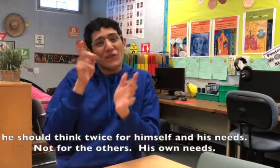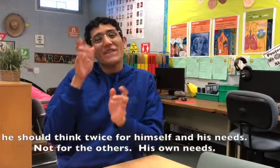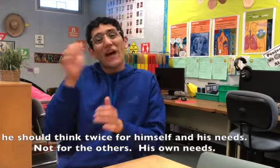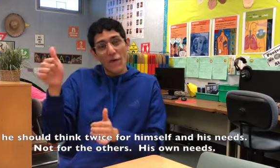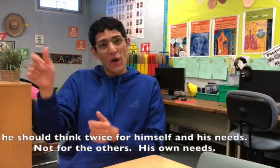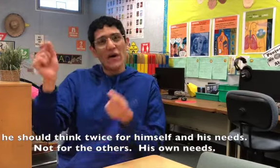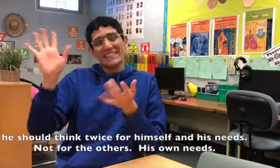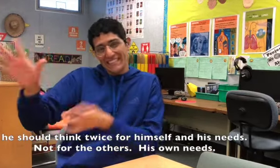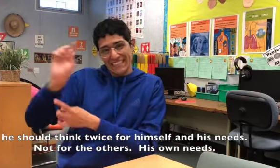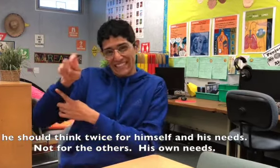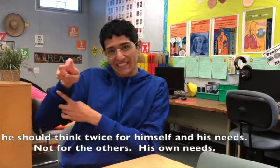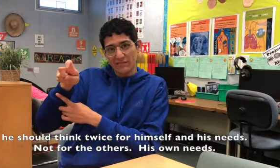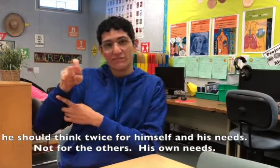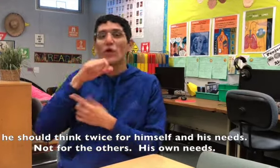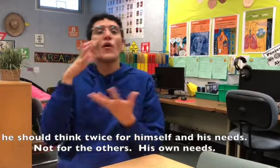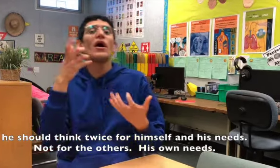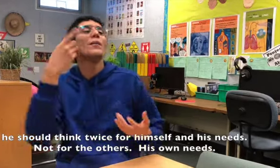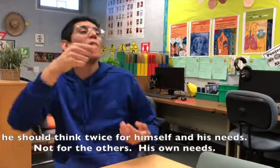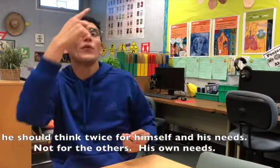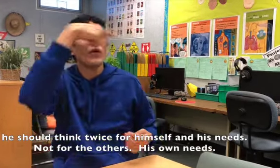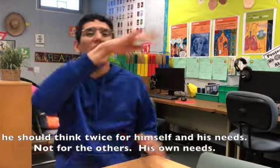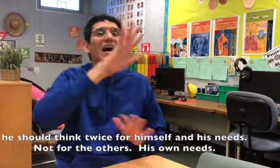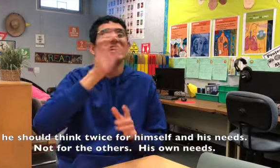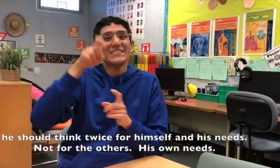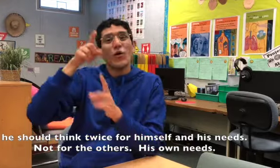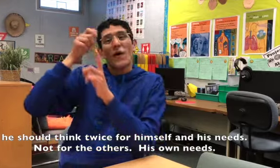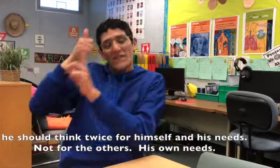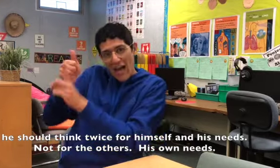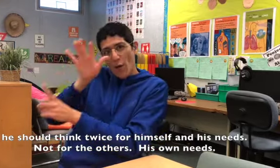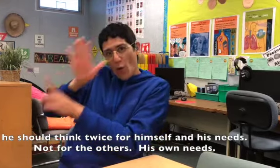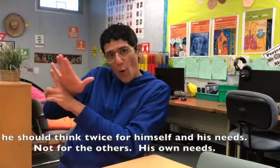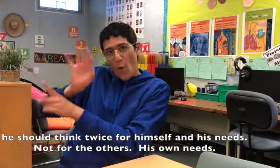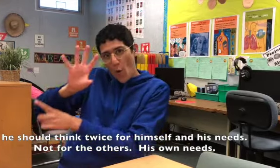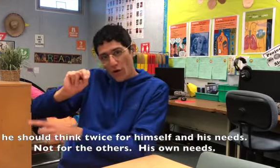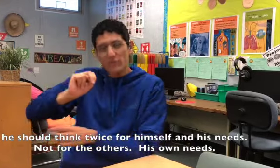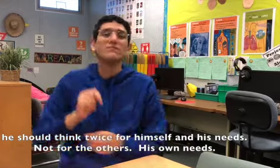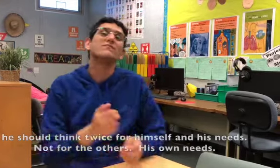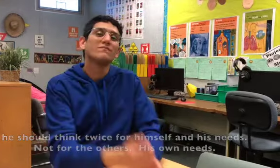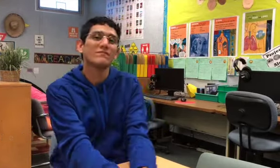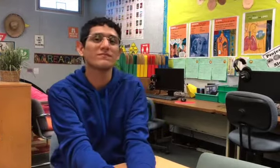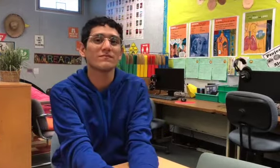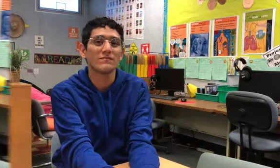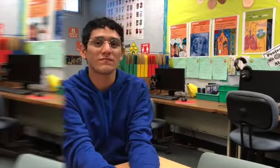think twice and think of his needs and not the others, his own needs.